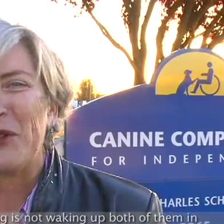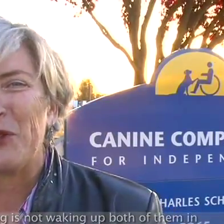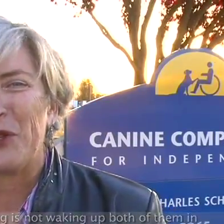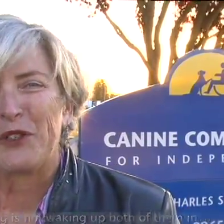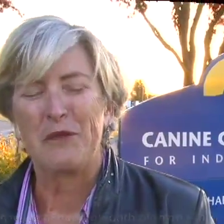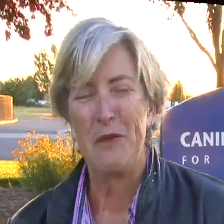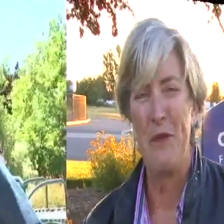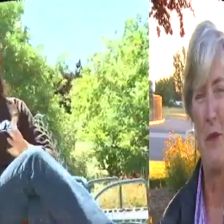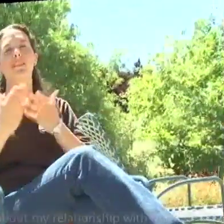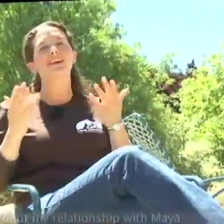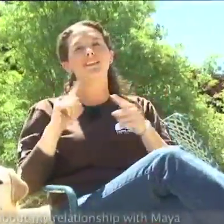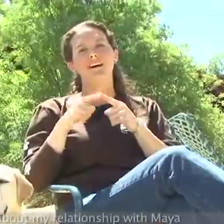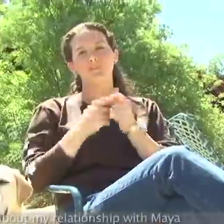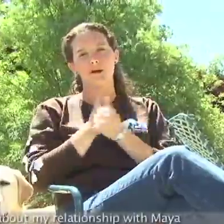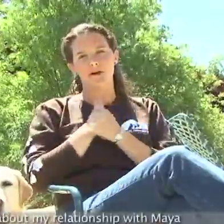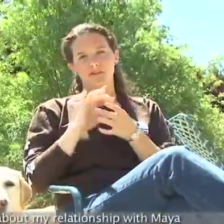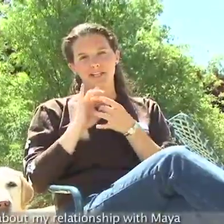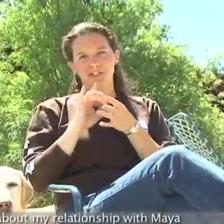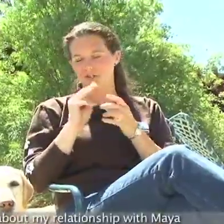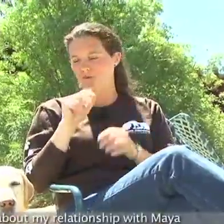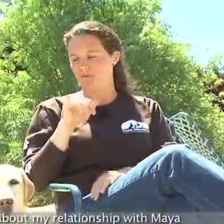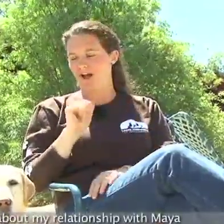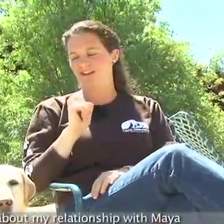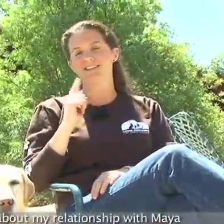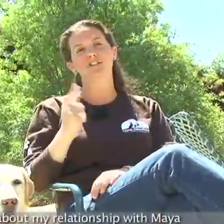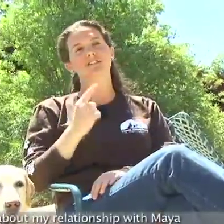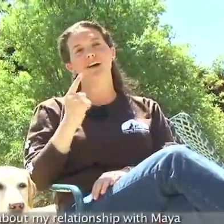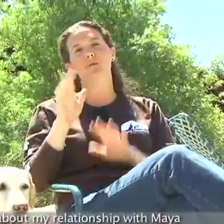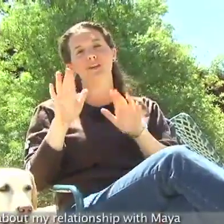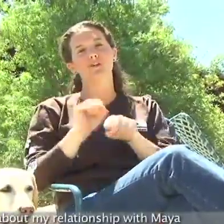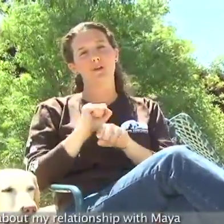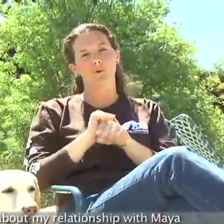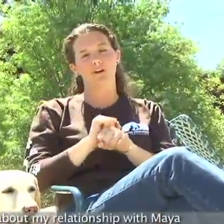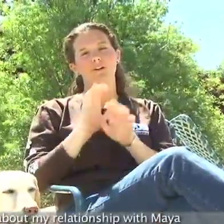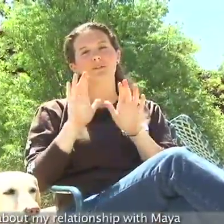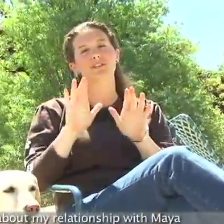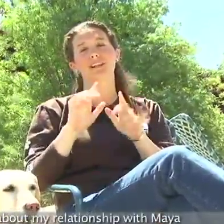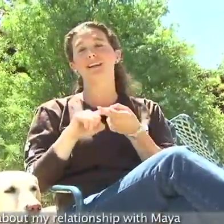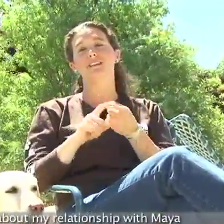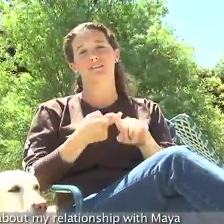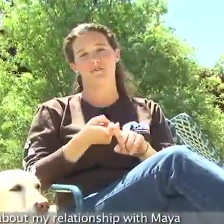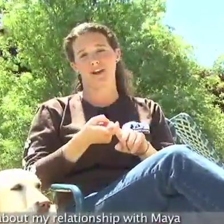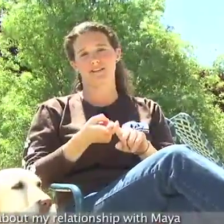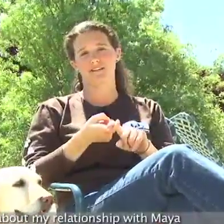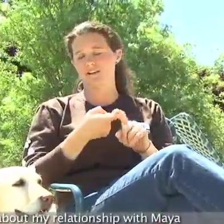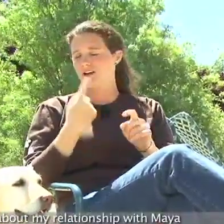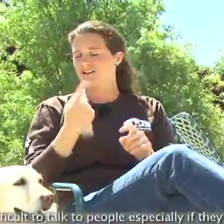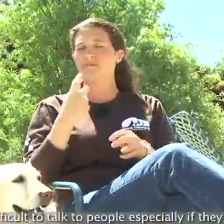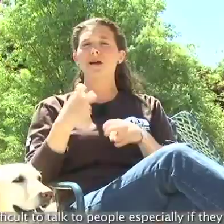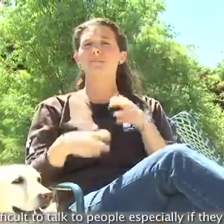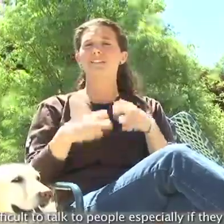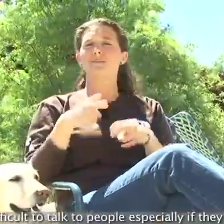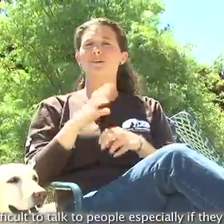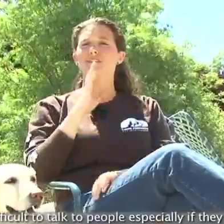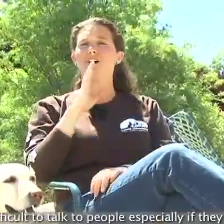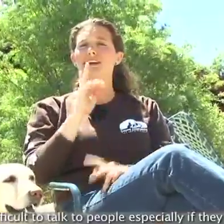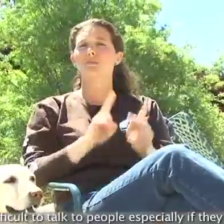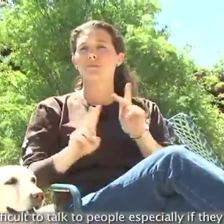to work. One thing I love about my relationship with Maya is that she's not only a great worker, but she's an excellent friend. Sometimes it's difficult to talk to